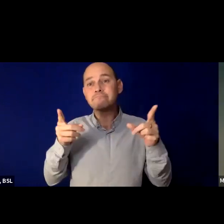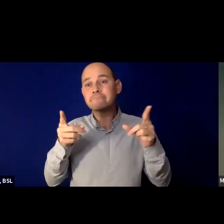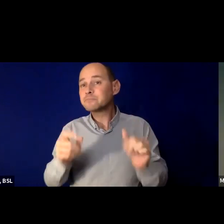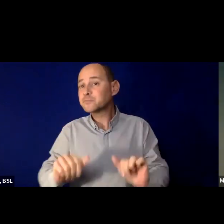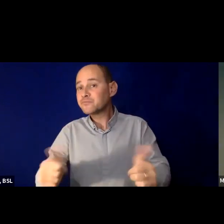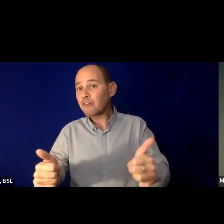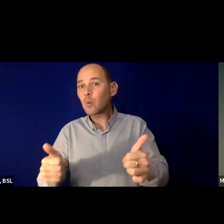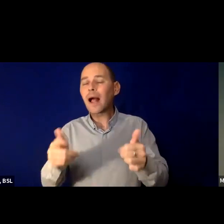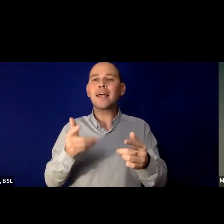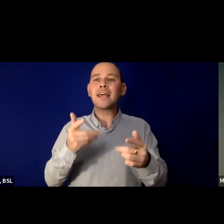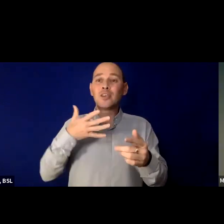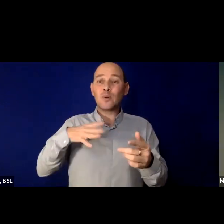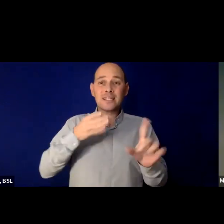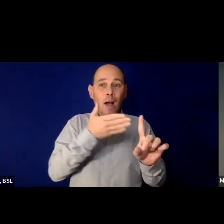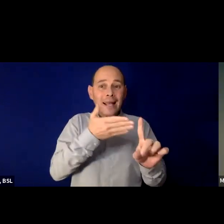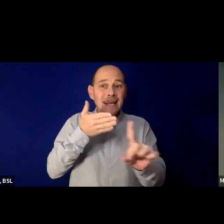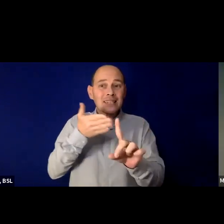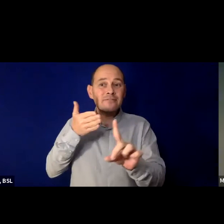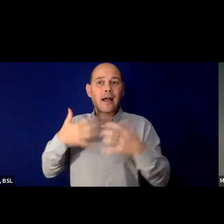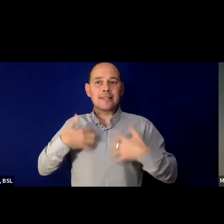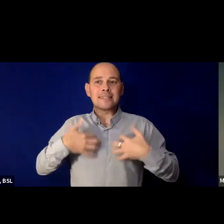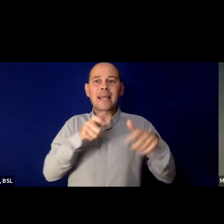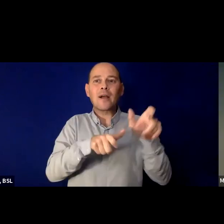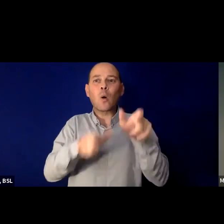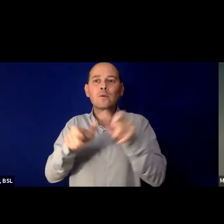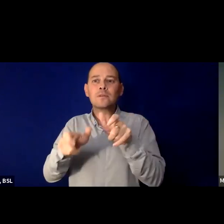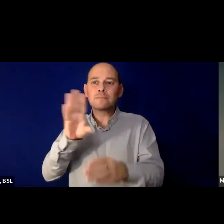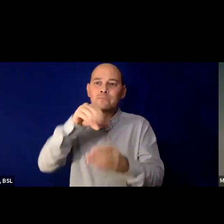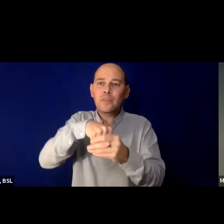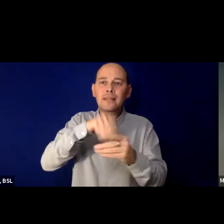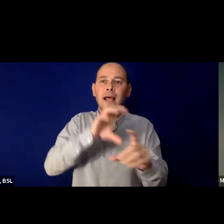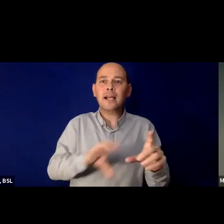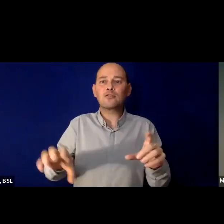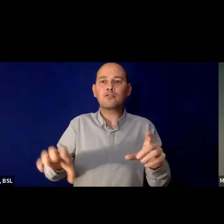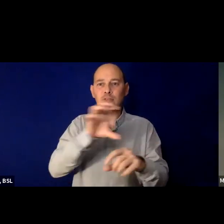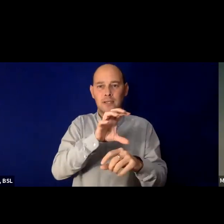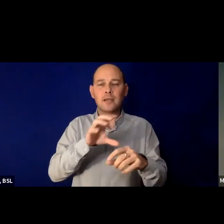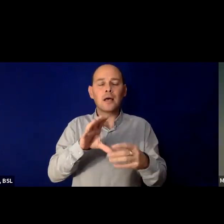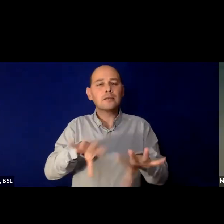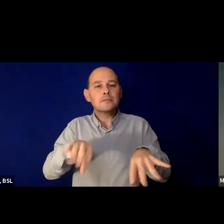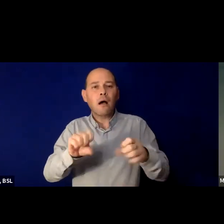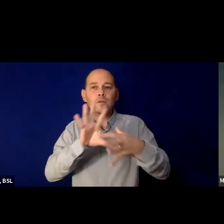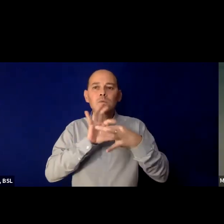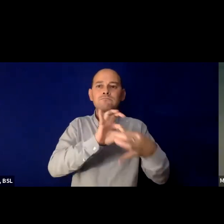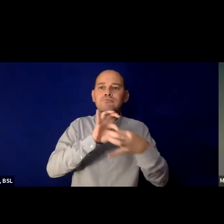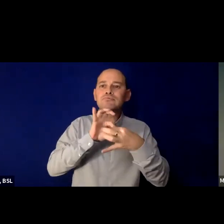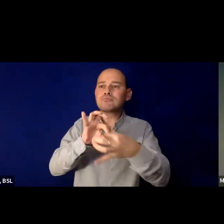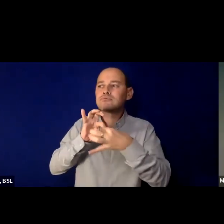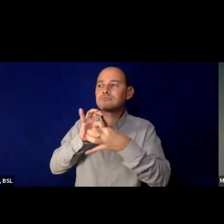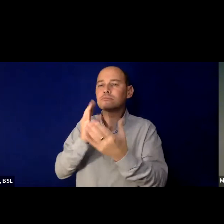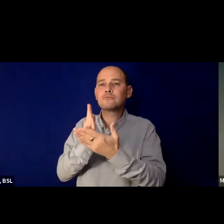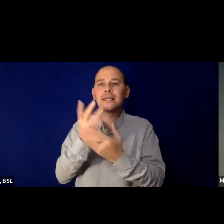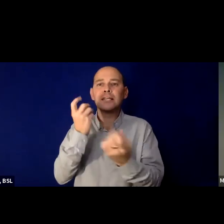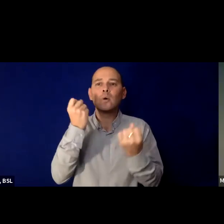to identifying those stakeholders within the country and starting to really kind of work together to understand what is